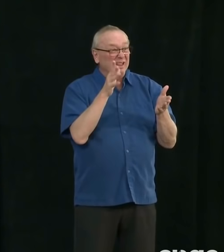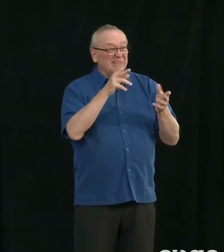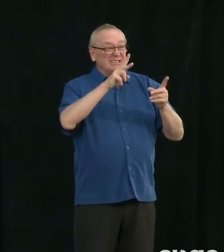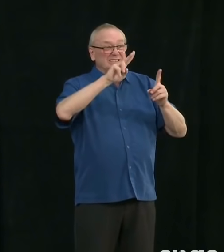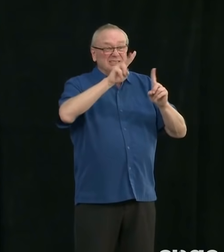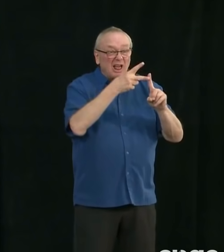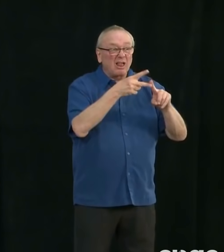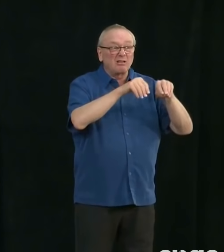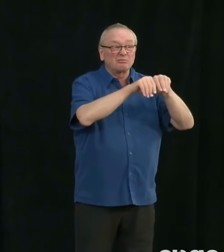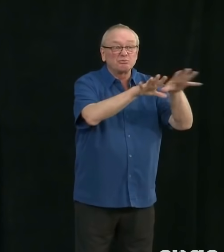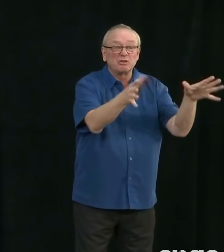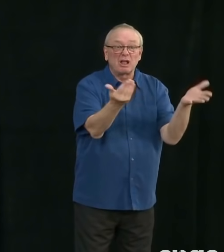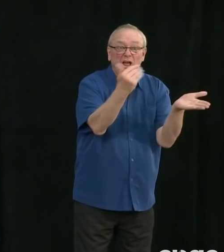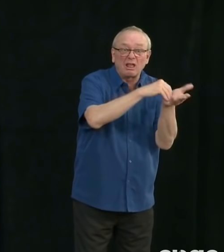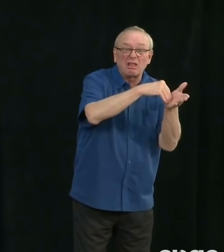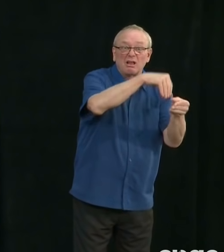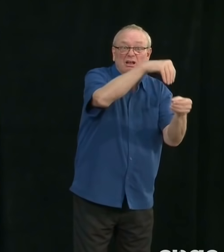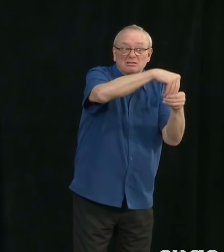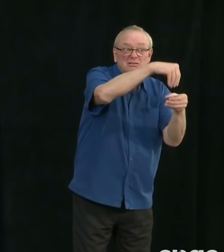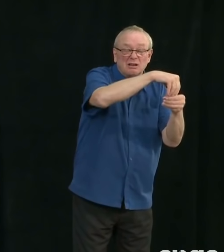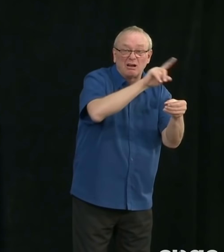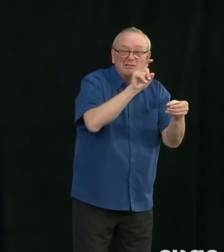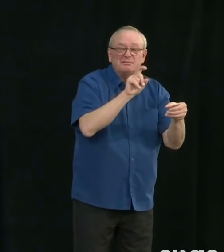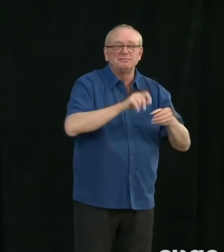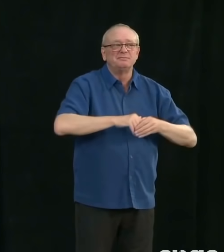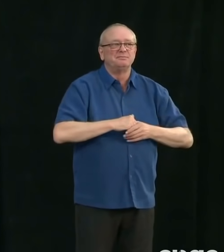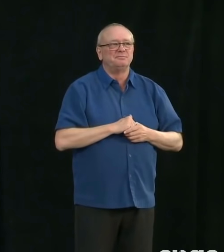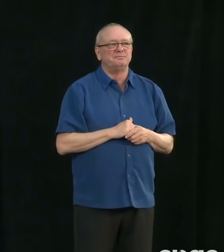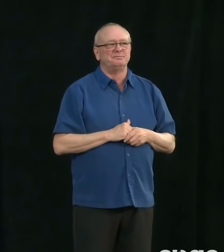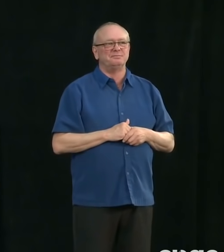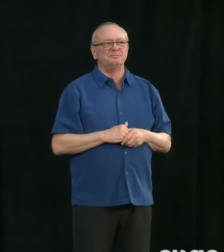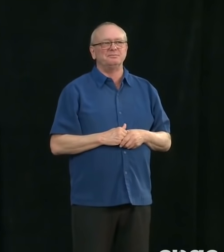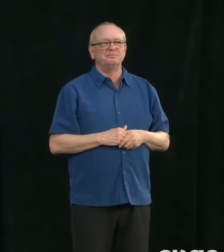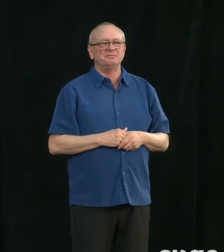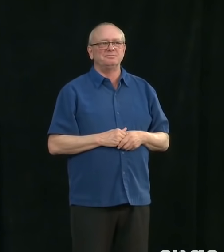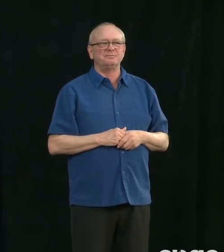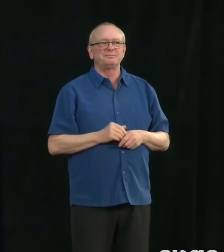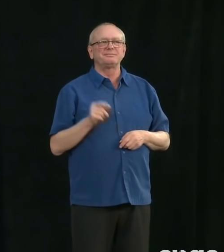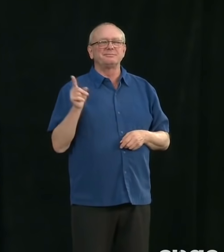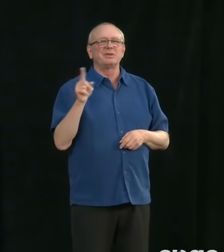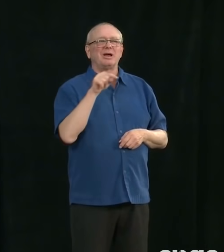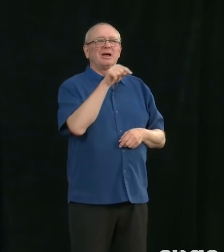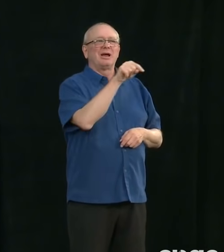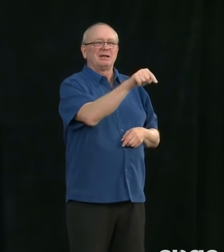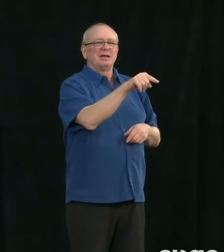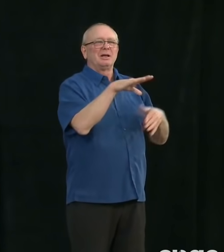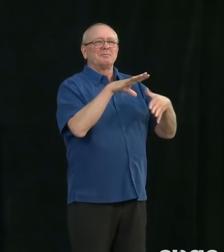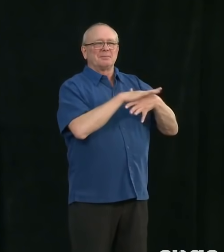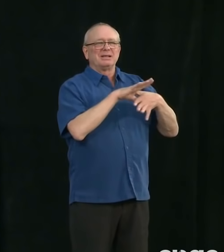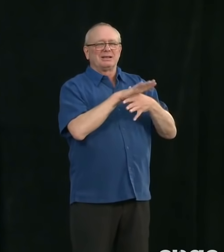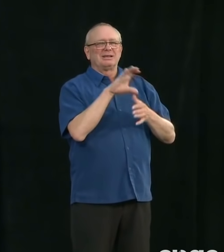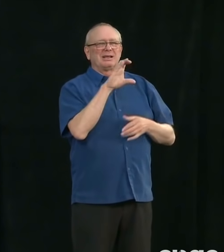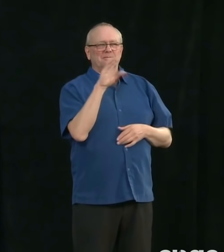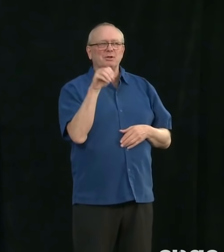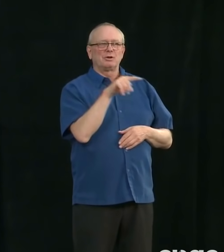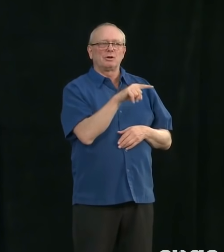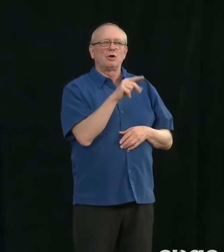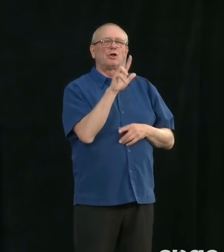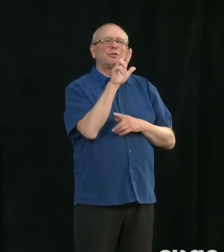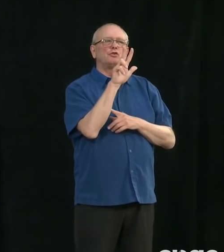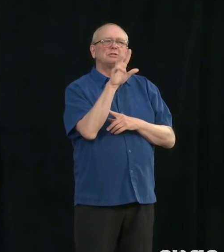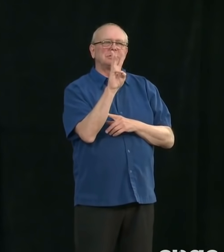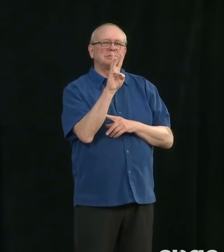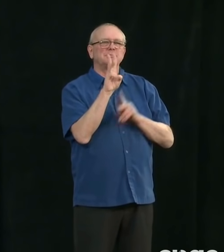with respect to the question about Harmony, so there were, as I mentioned, 36 cases, which is quite a small proportion of the